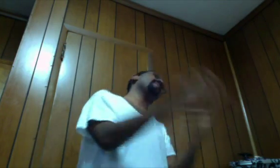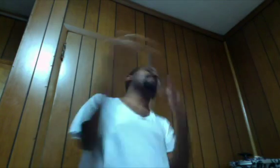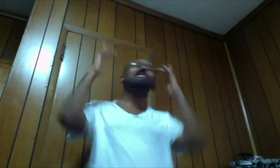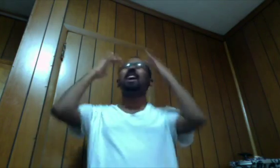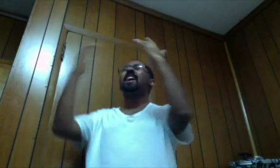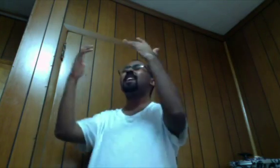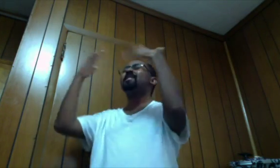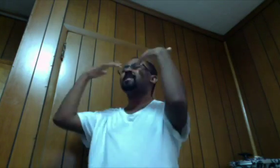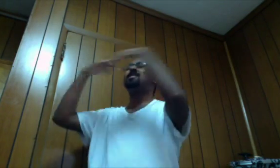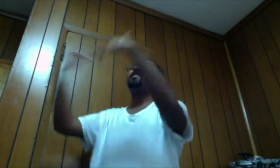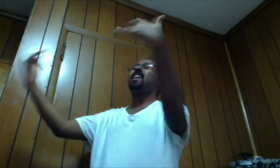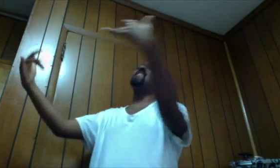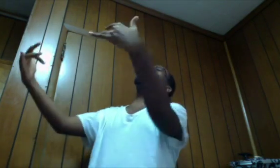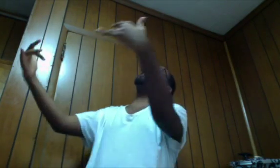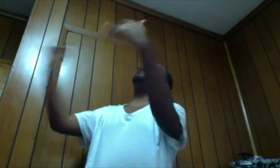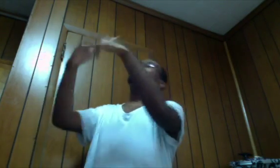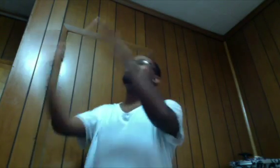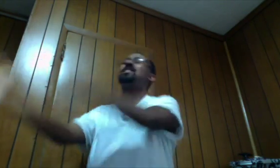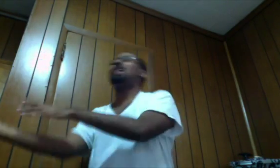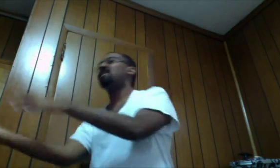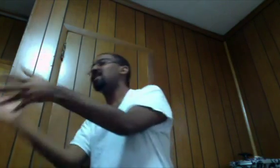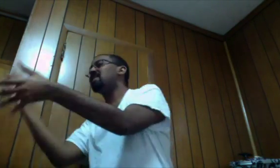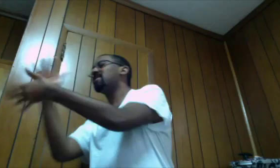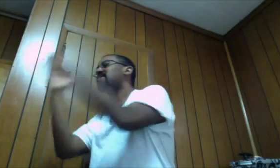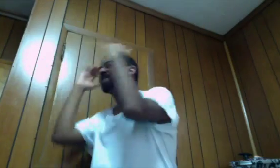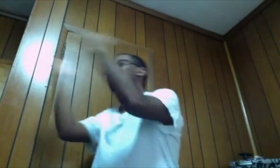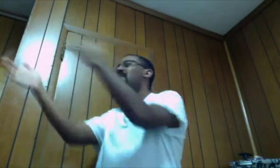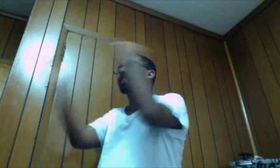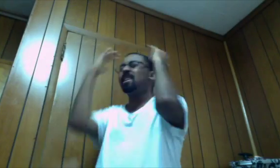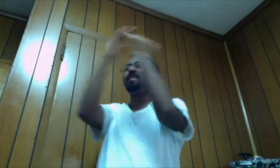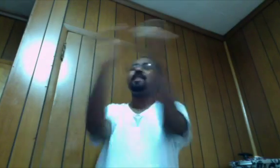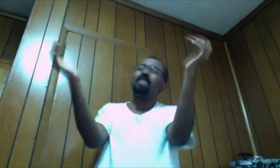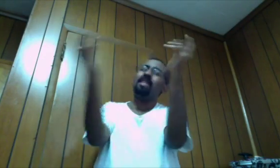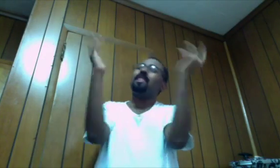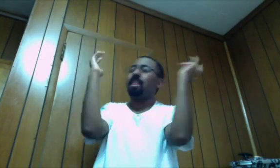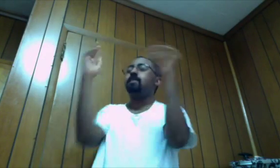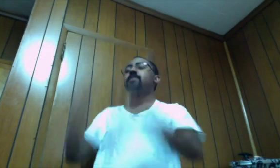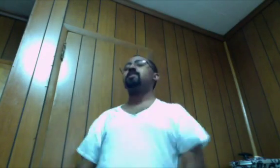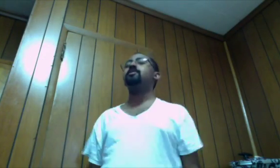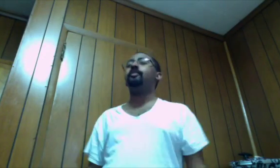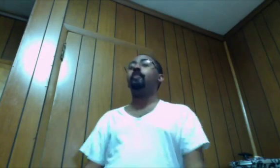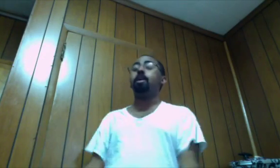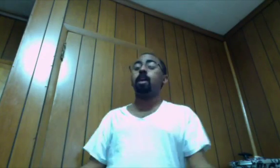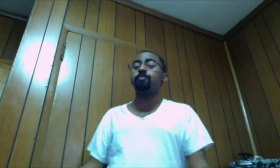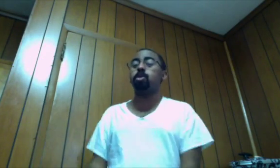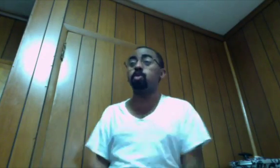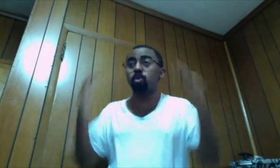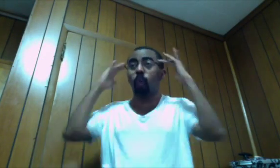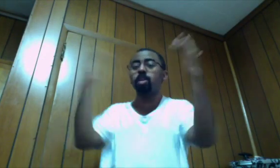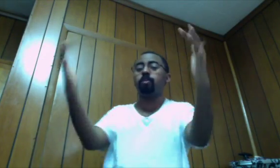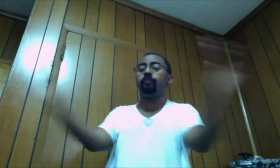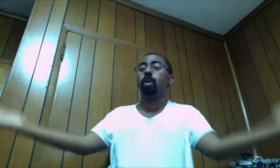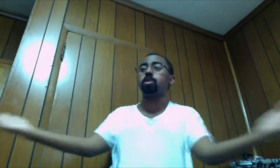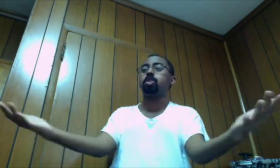the eyes, it's so anime, but he's Japanese, so is it like, oh, like, shut the fuck up, dude, just watch the fucking